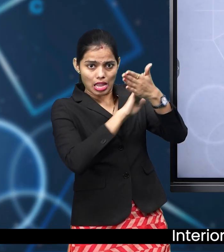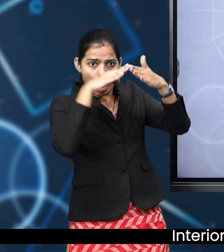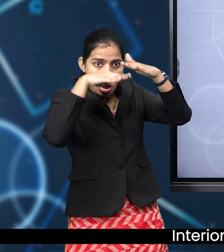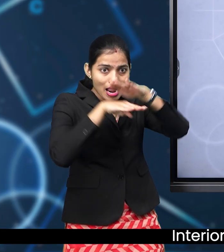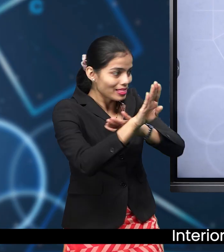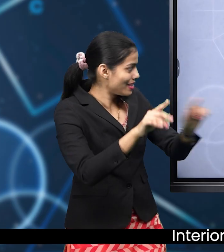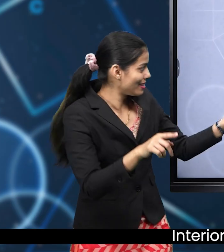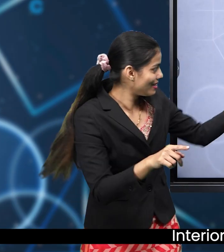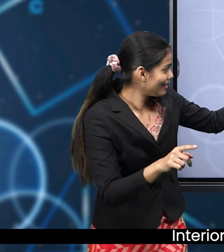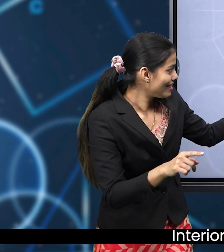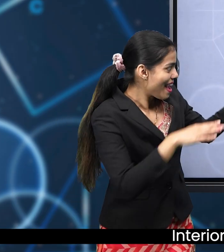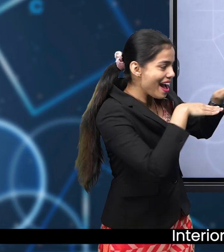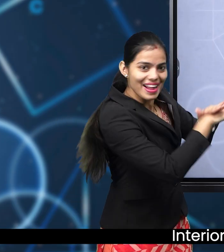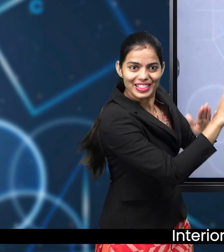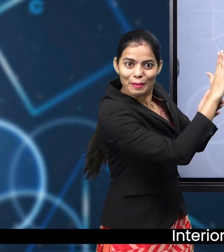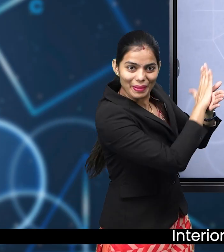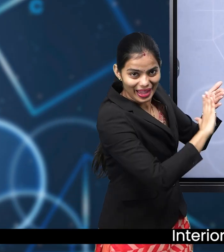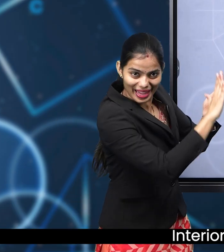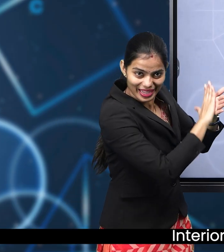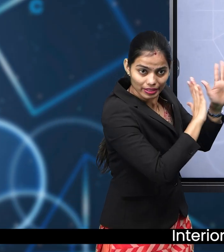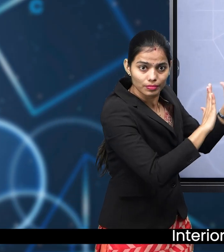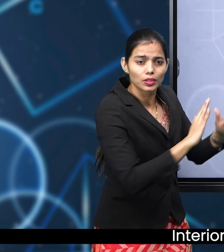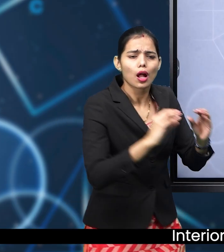Interior, inside of the curve.